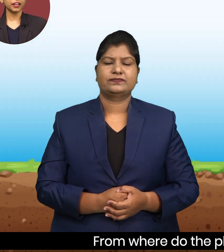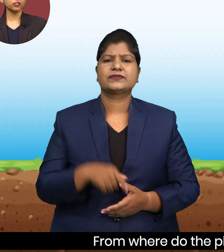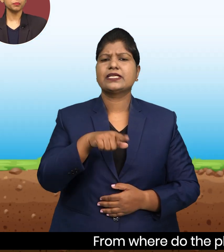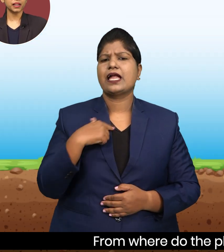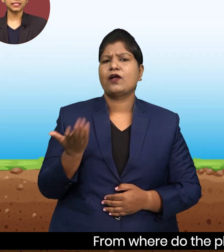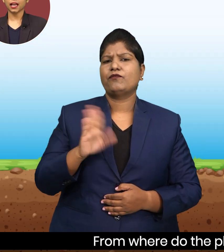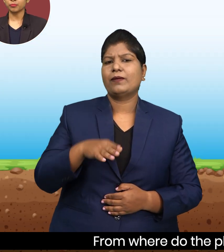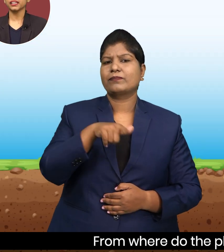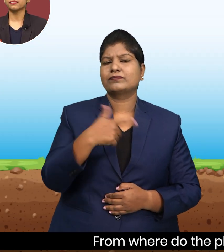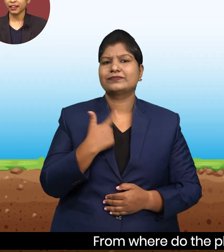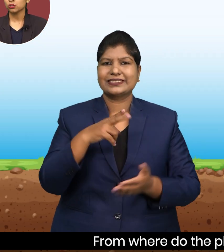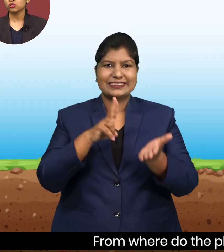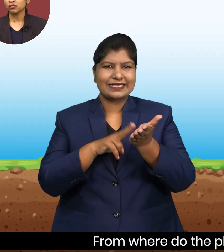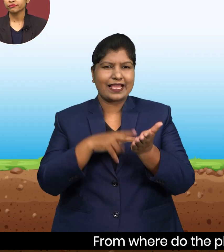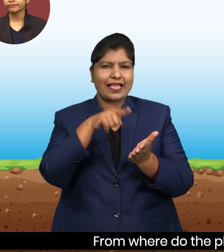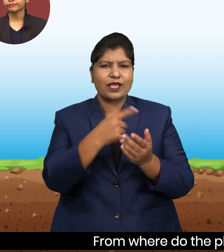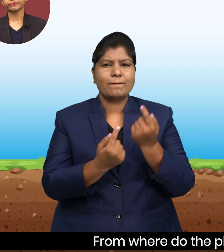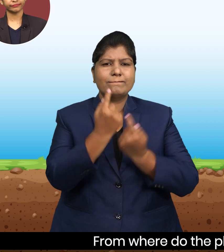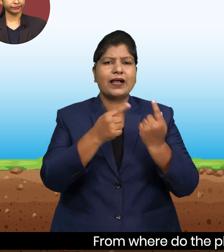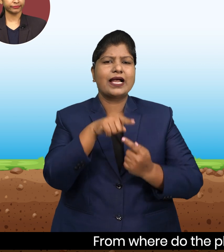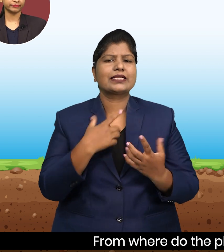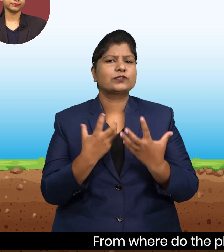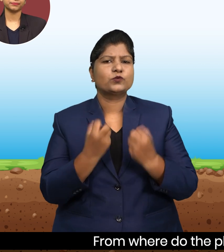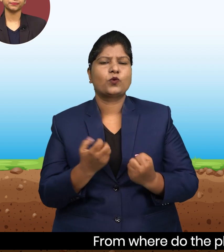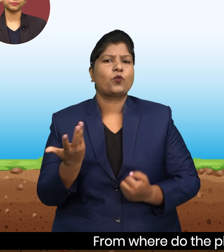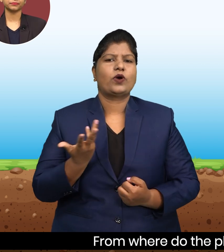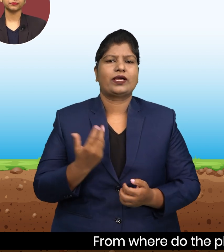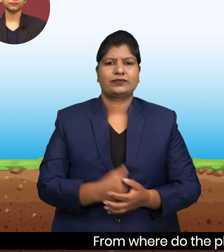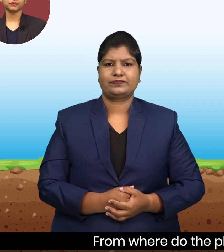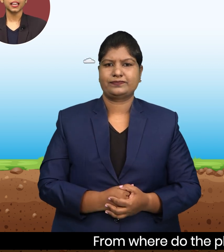From where do the plants obtain nitrogen?